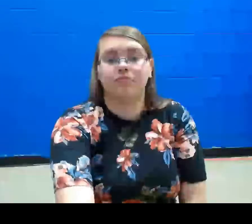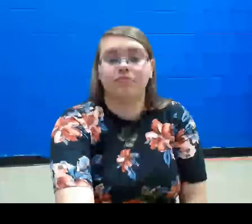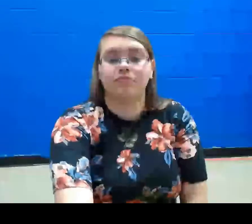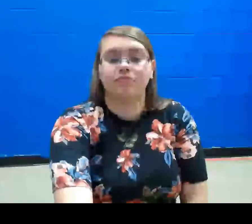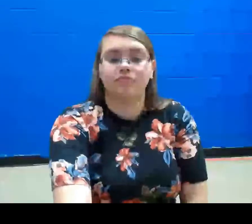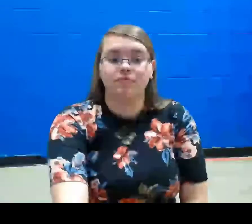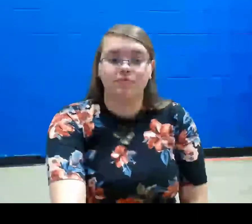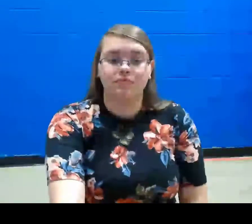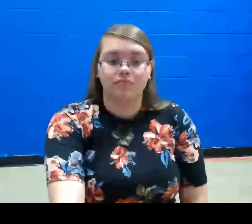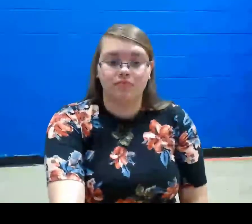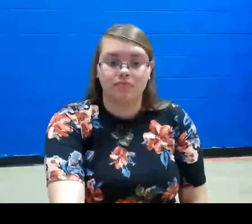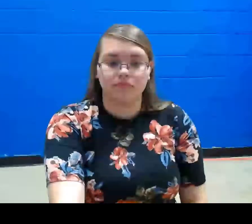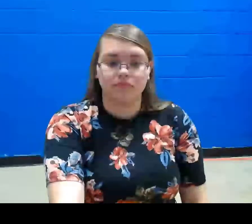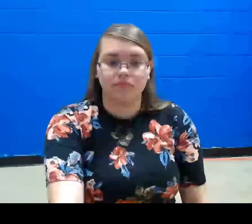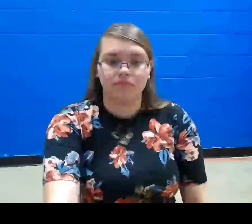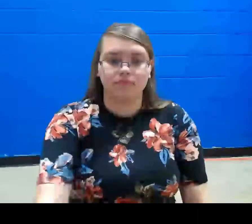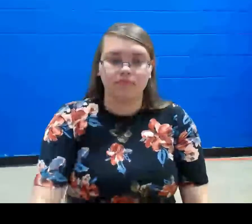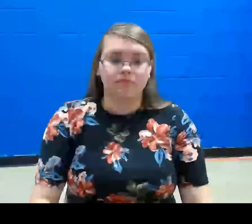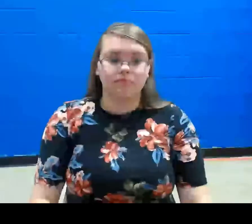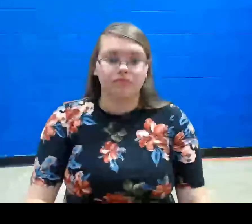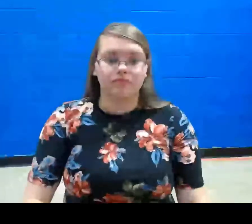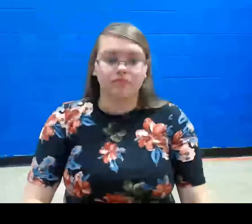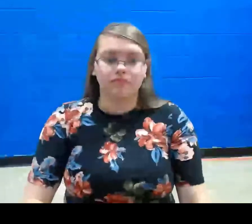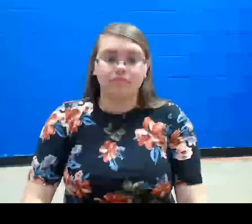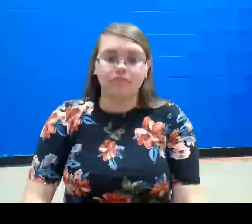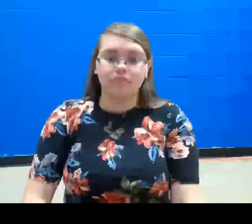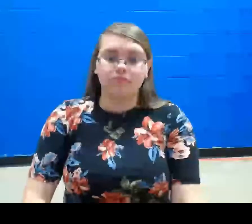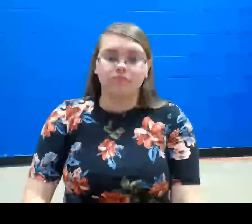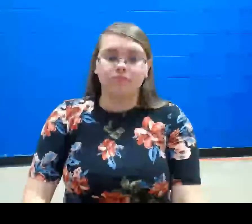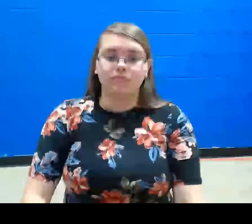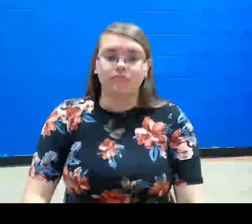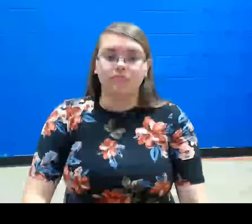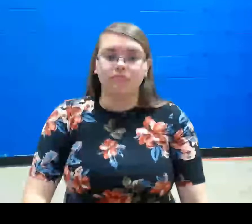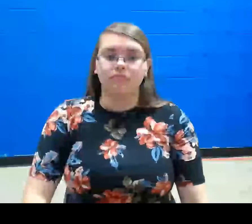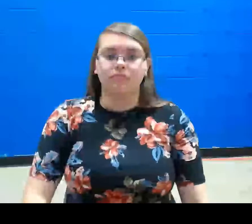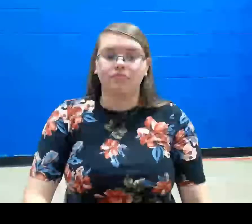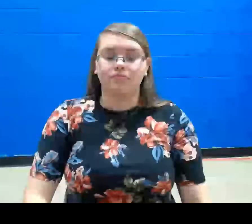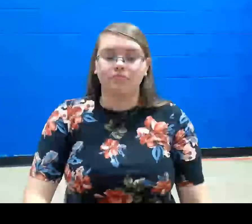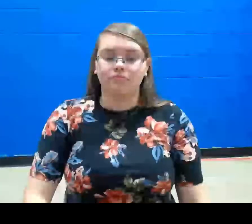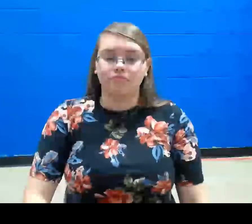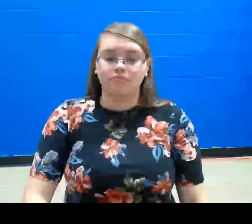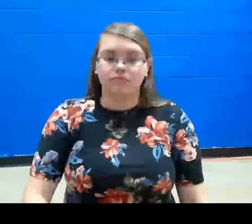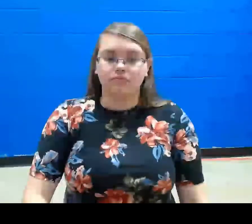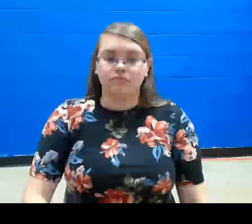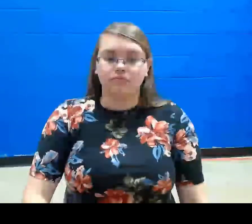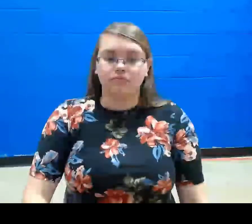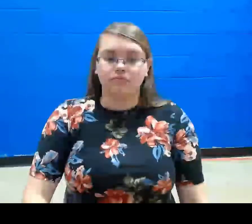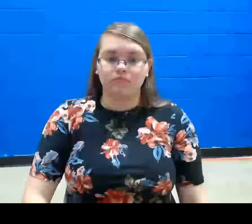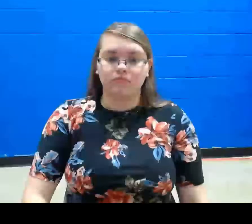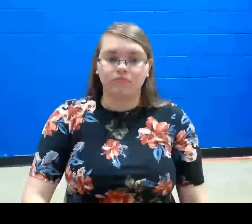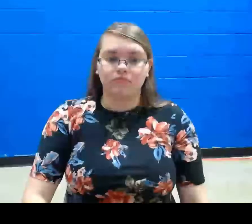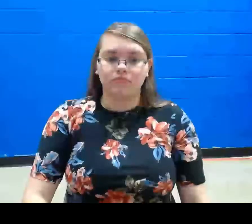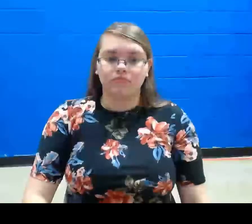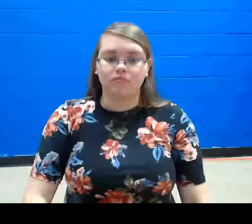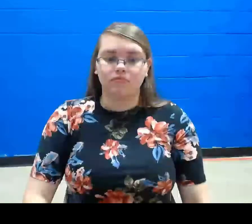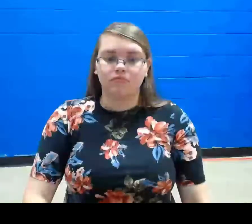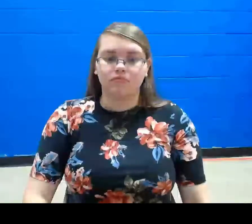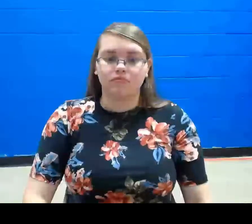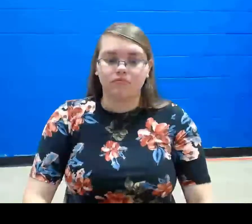Some of the ink particles are also suspended in the gel-like matrix of the dermis, while others are engulfed by dermal cells